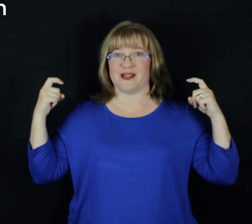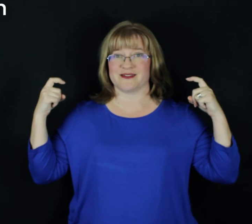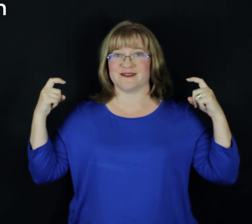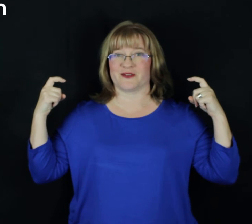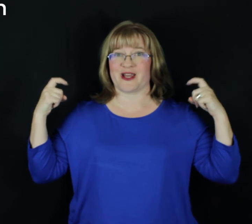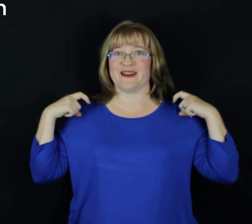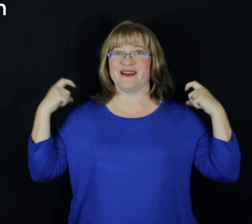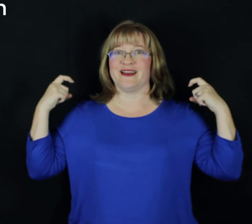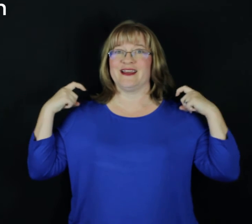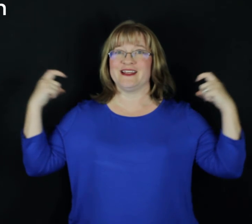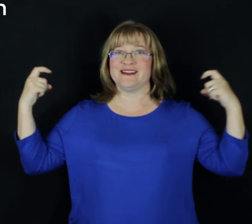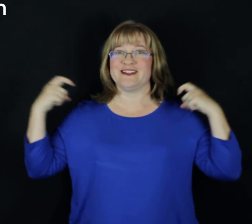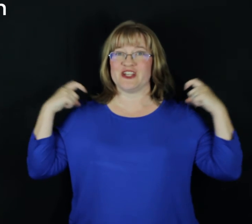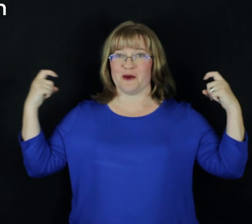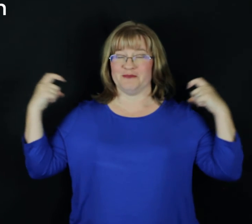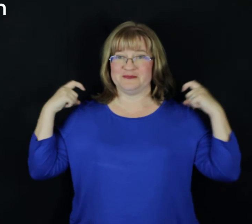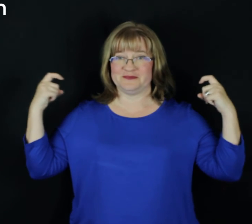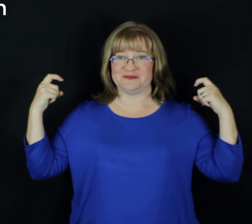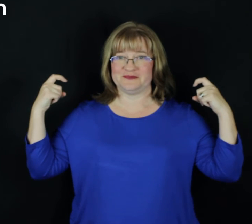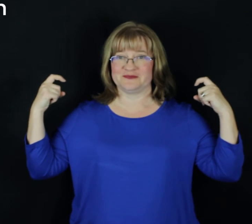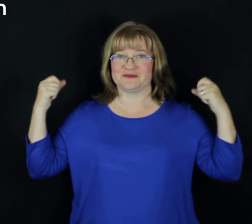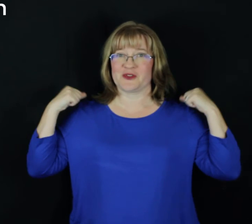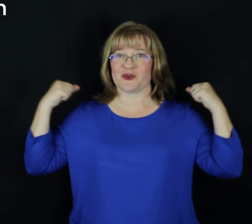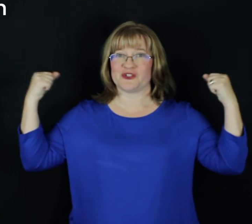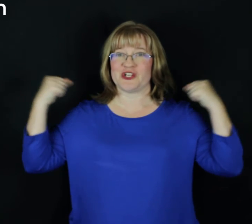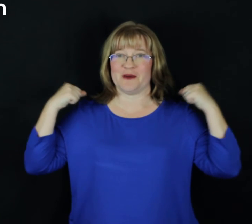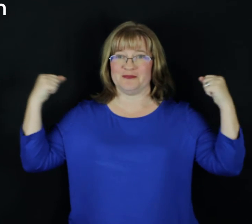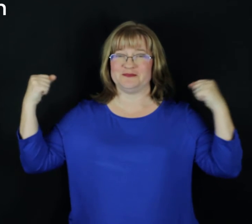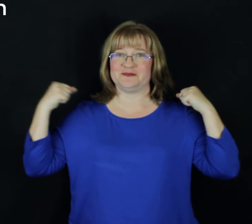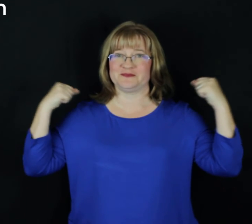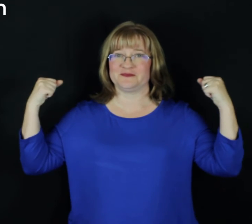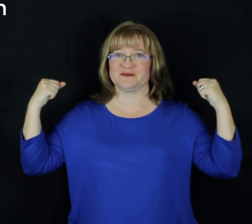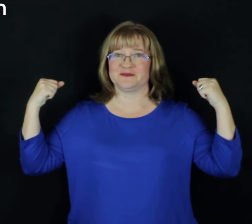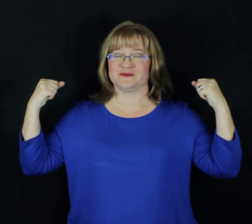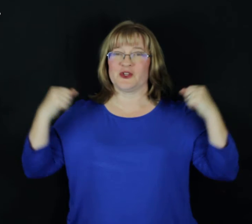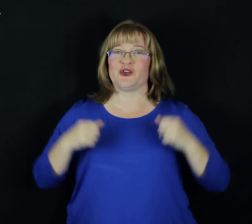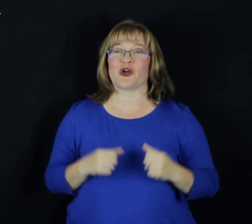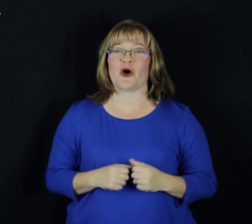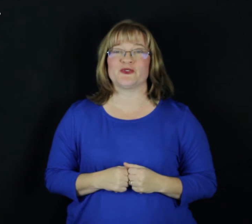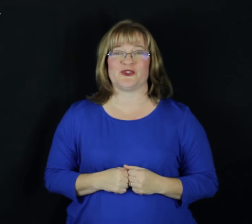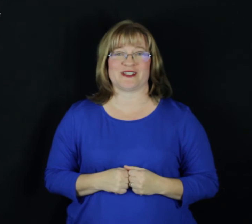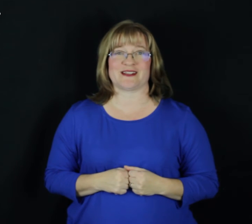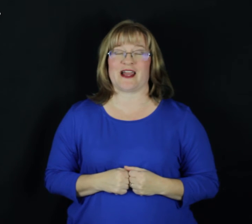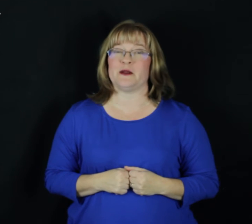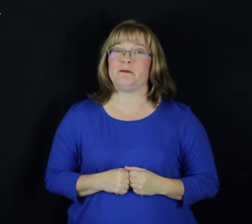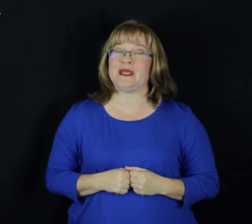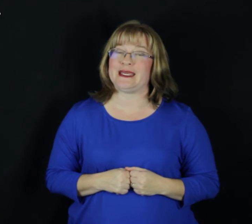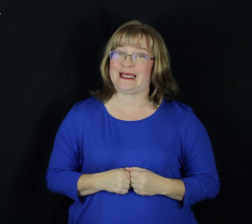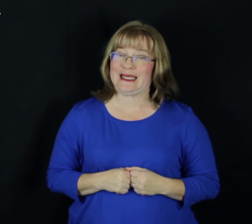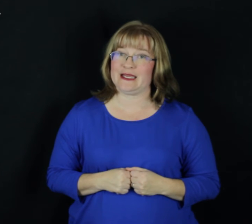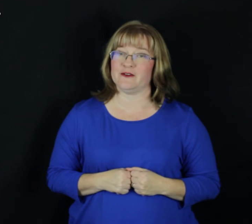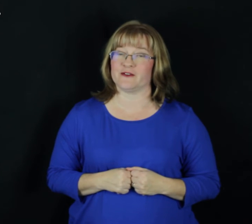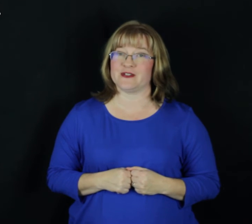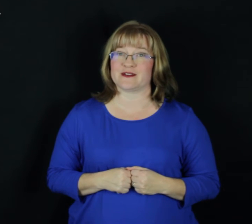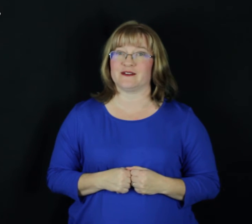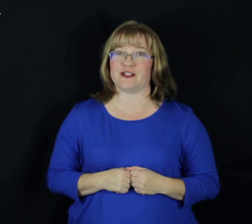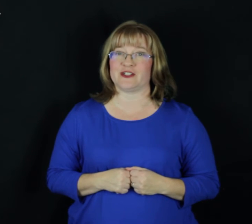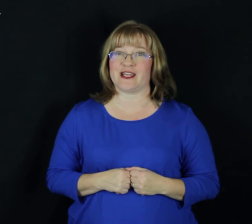ones, okay? Gym. Or gym. You could also just sign PE for physical